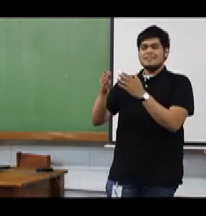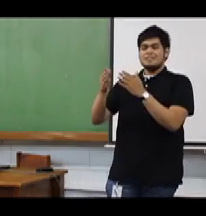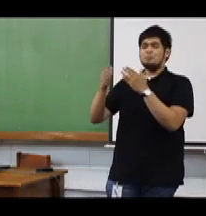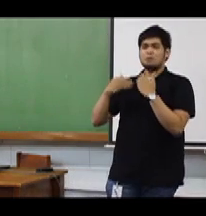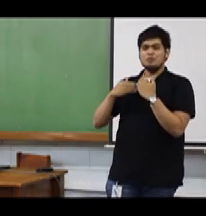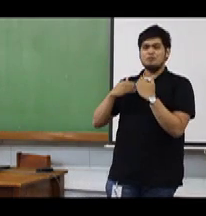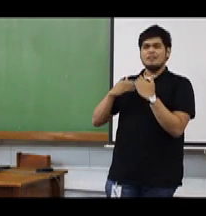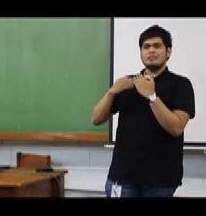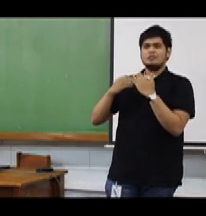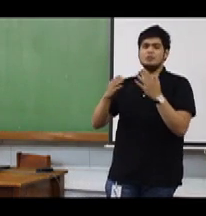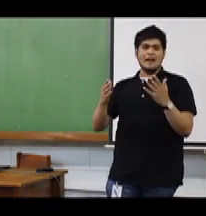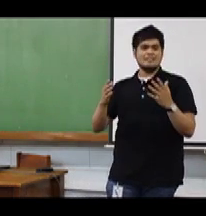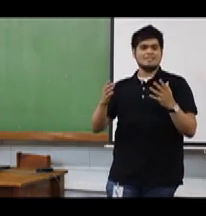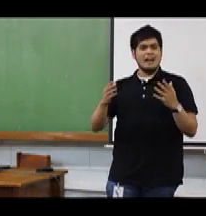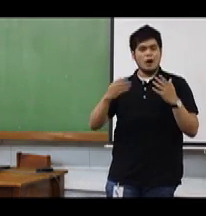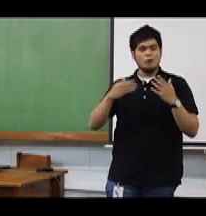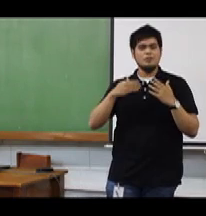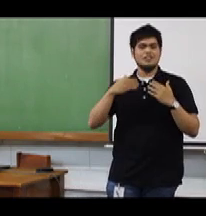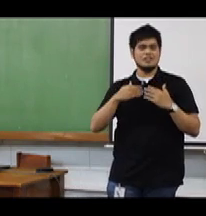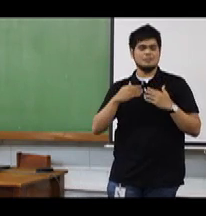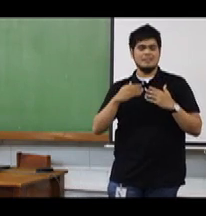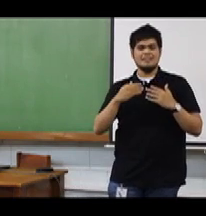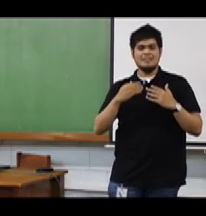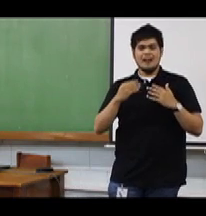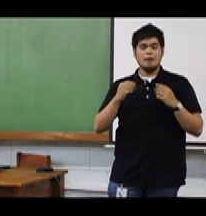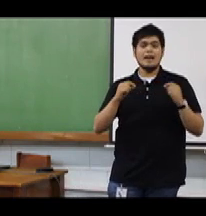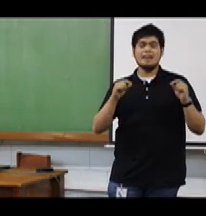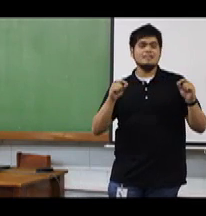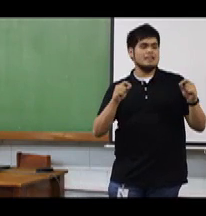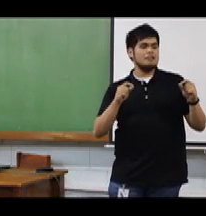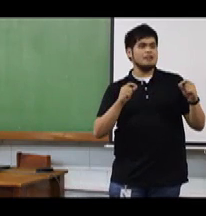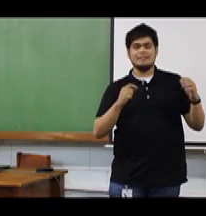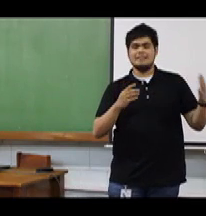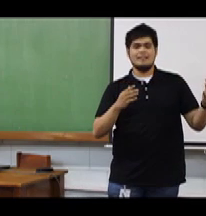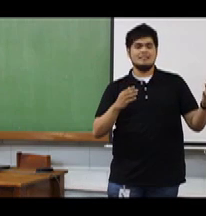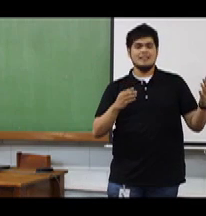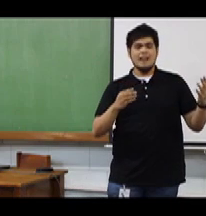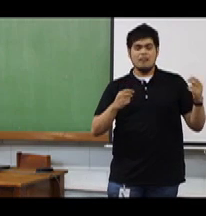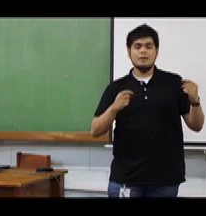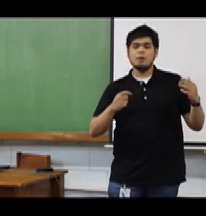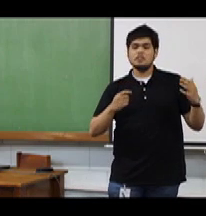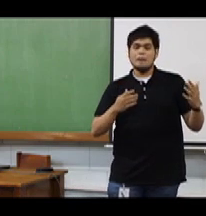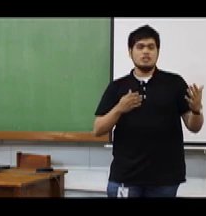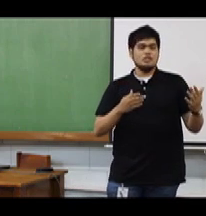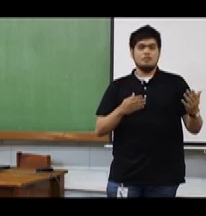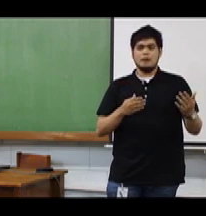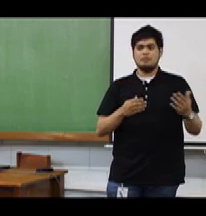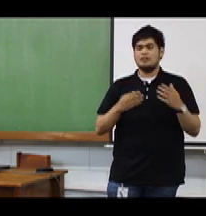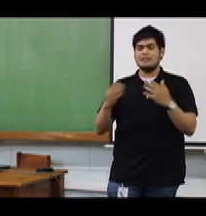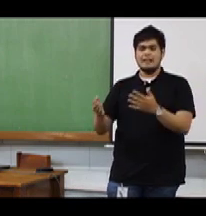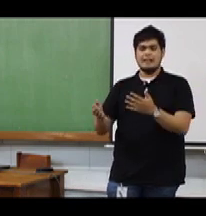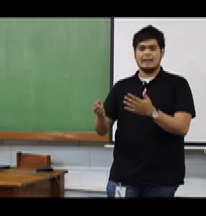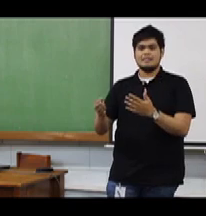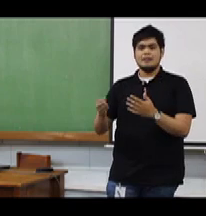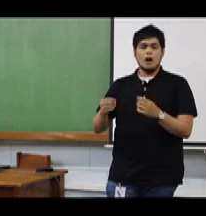To prove to you guys how you can trust me, I can give you like details. I've been Project Manager of the Month for Atinelex